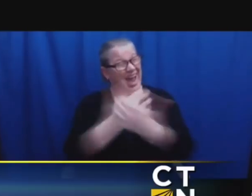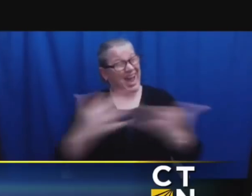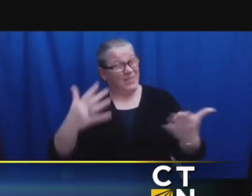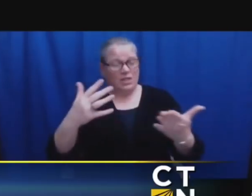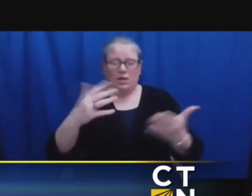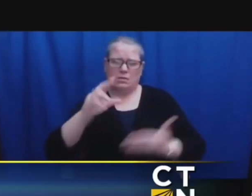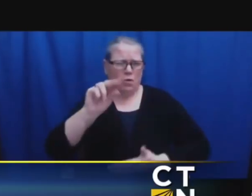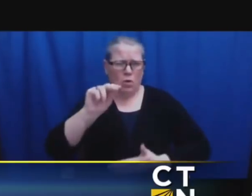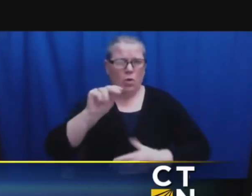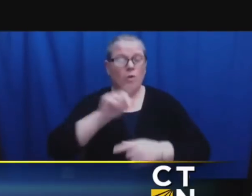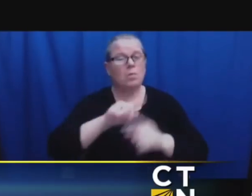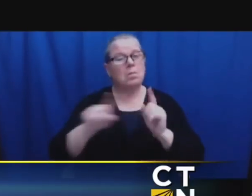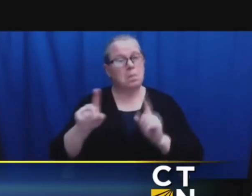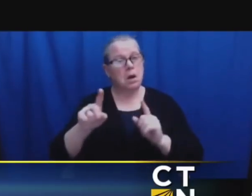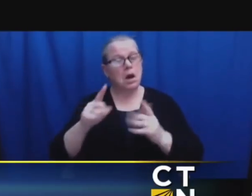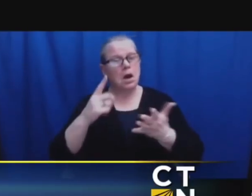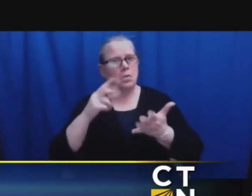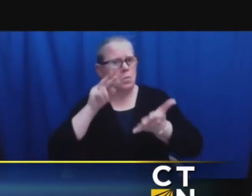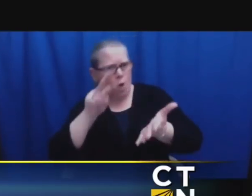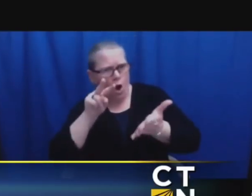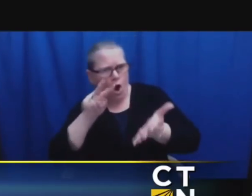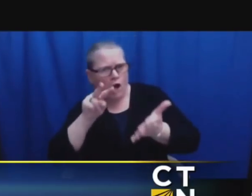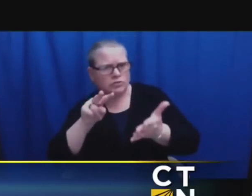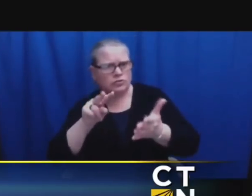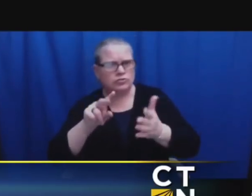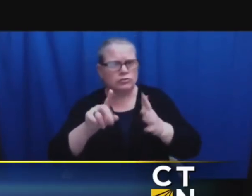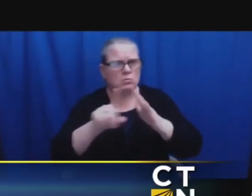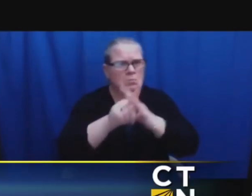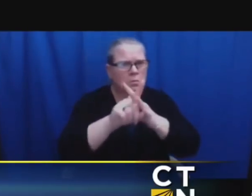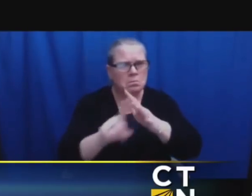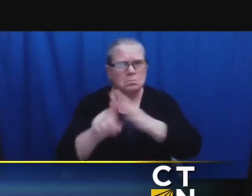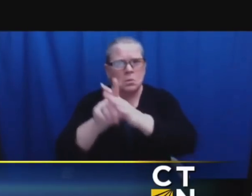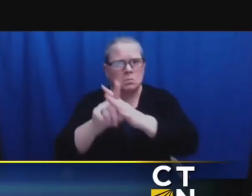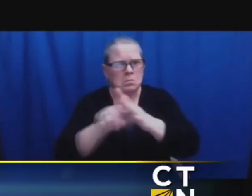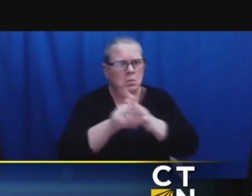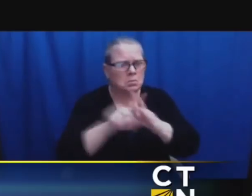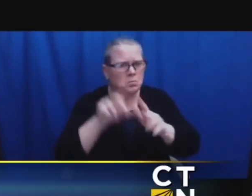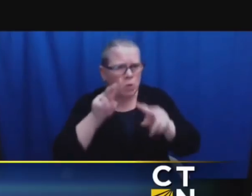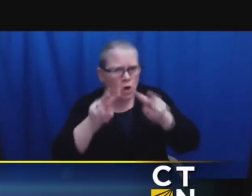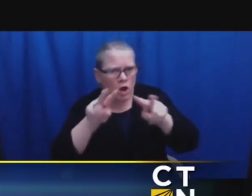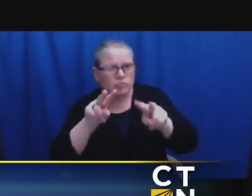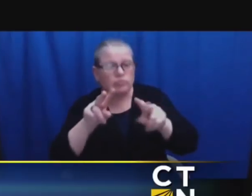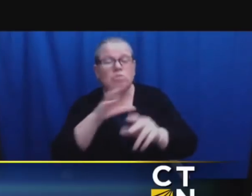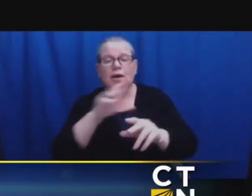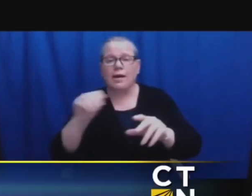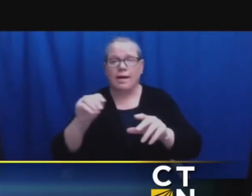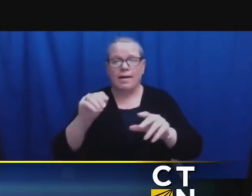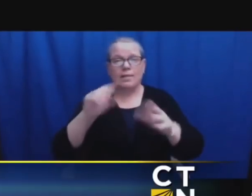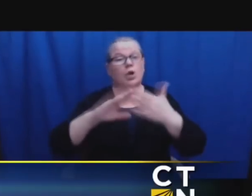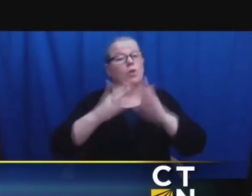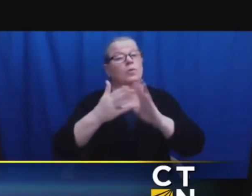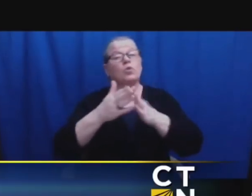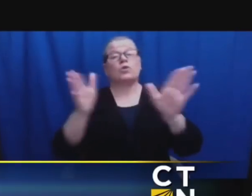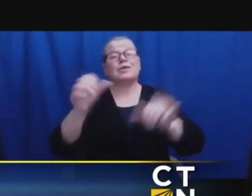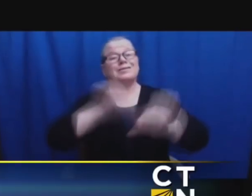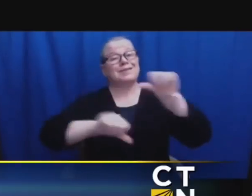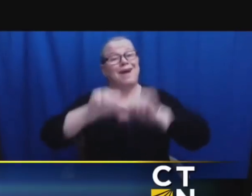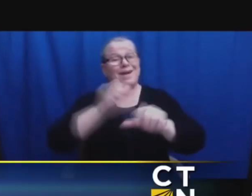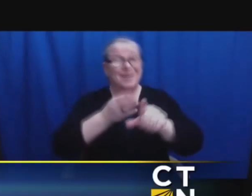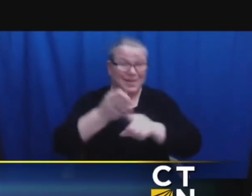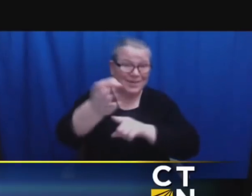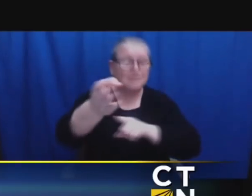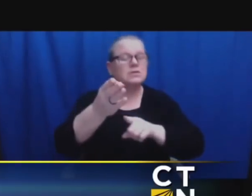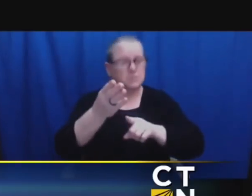for what may arise, and the scientific community is invested in